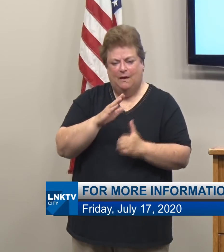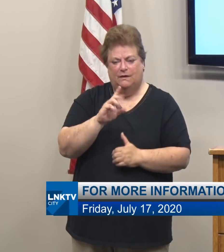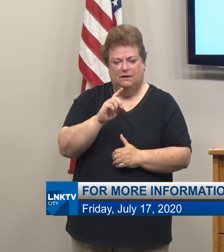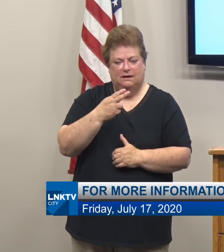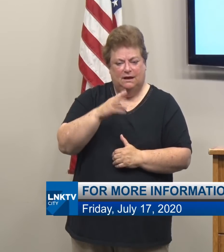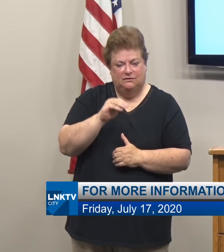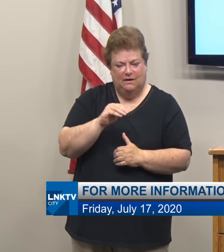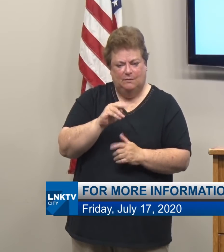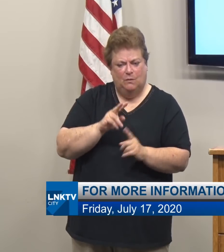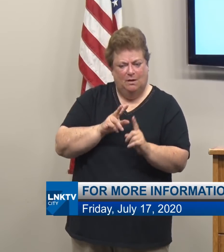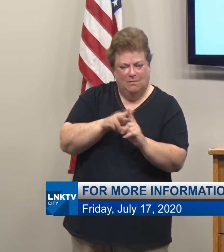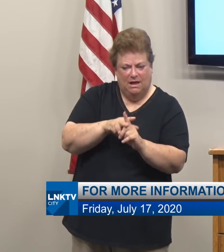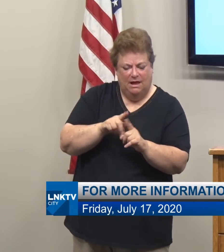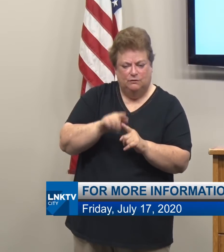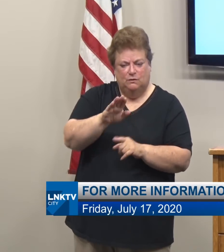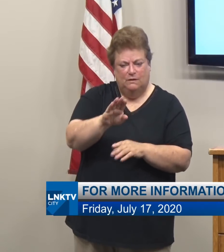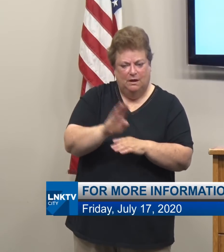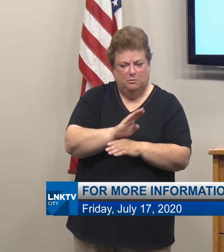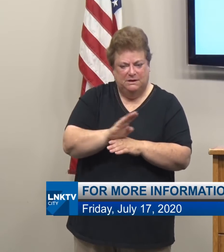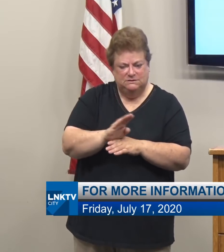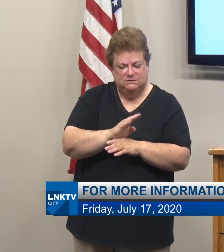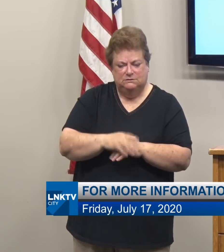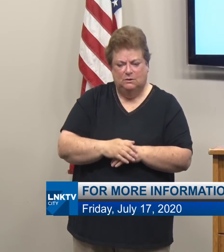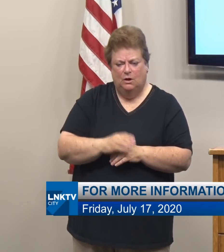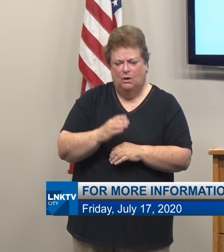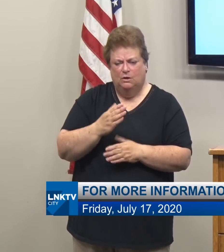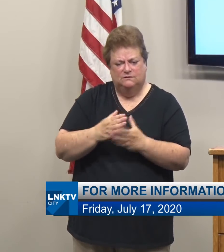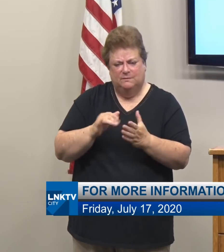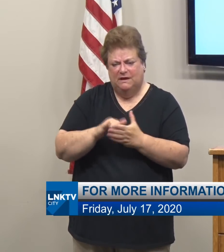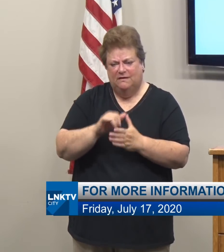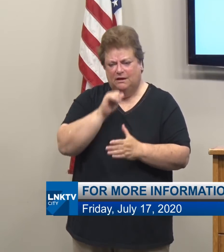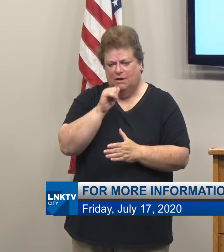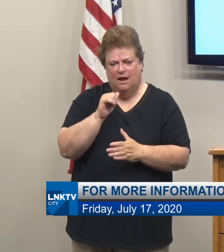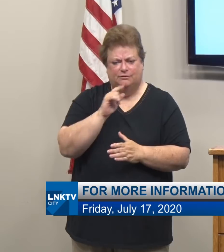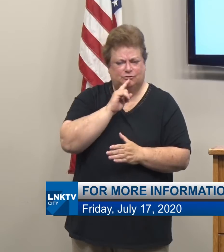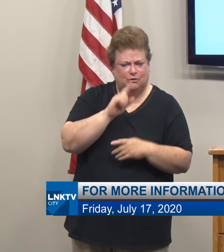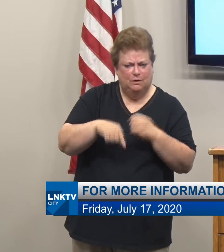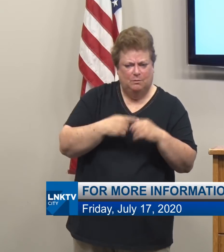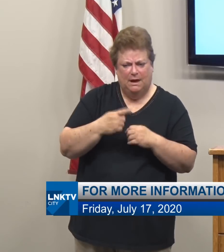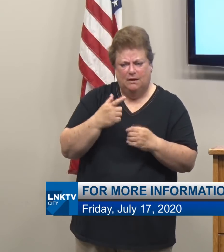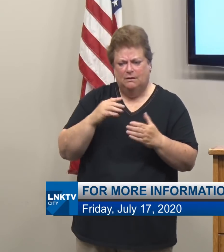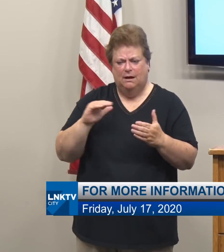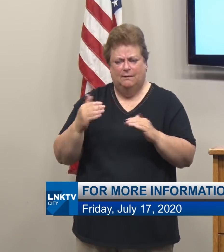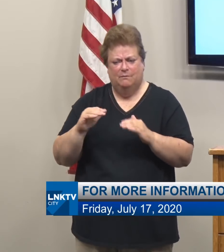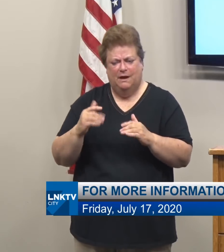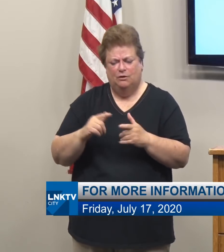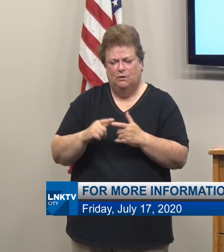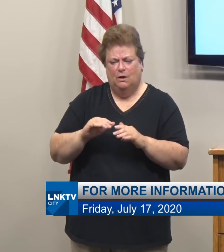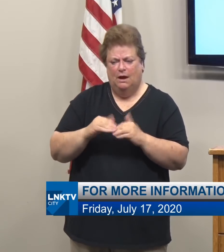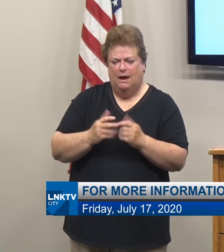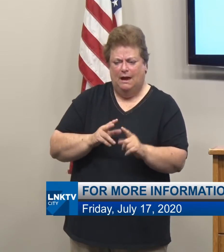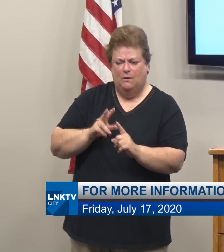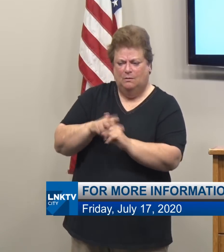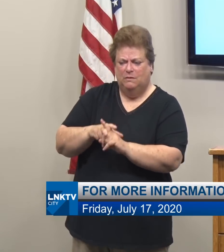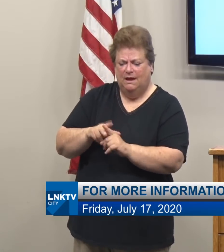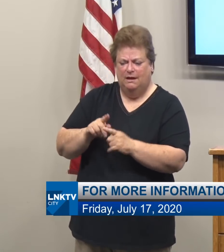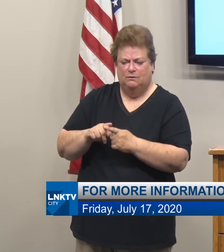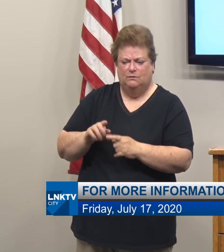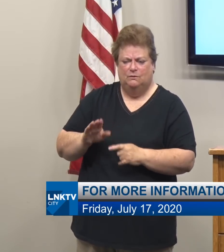business, or something that they're not sure about compared to how they apply it within